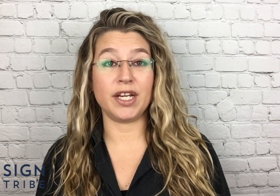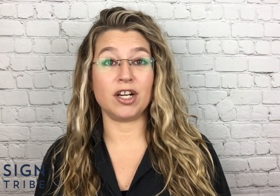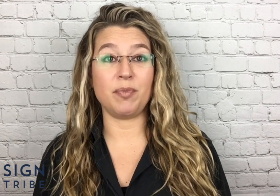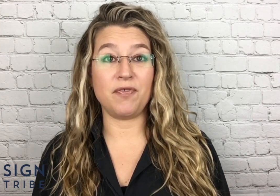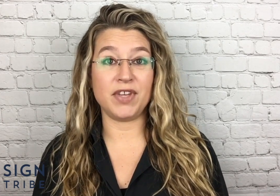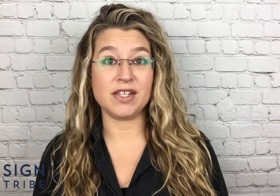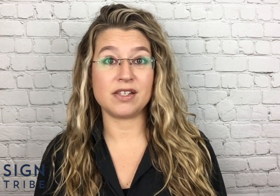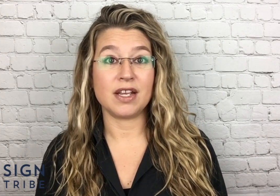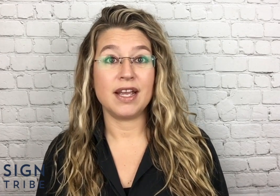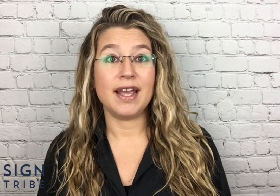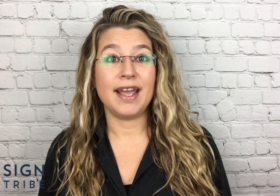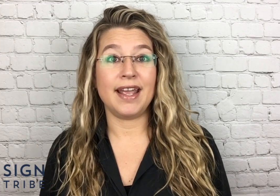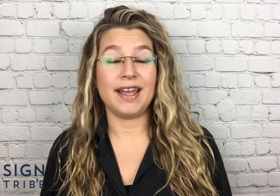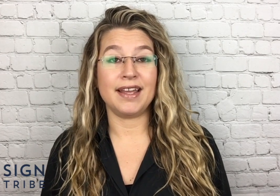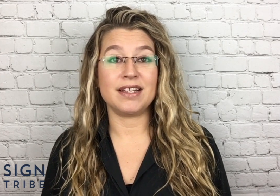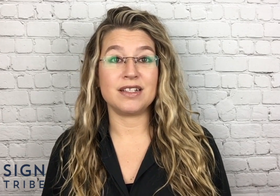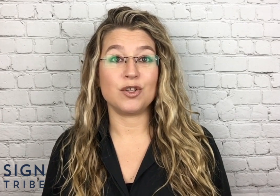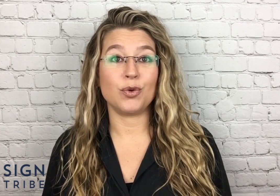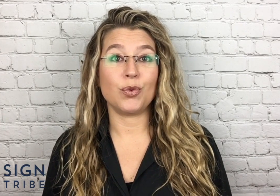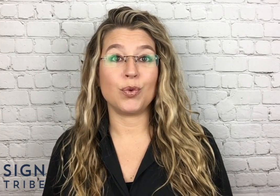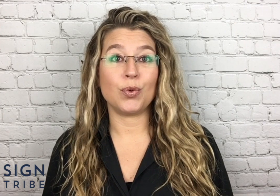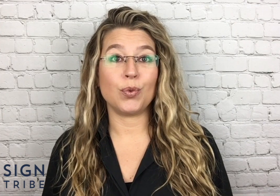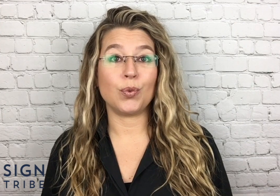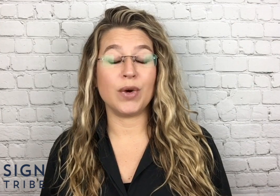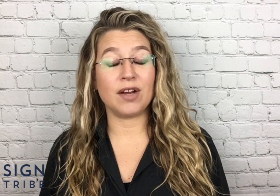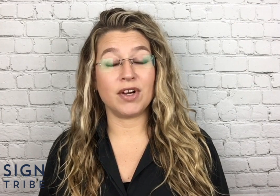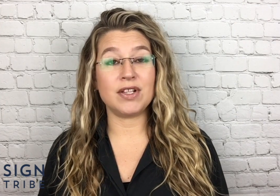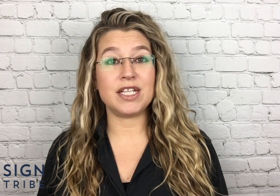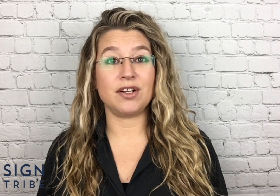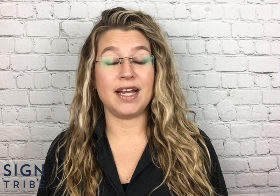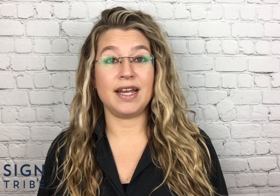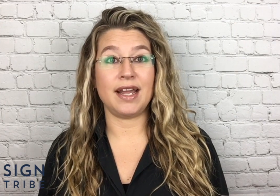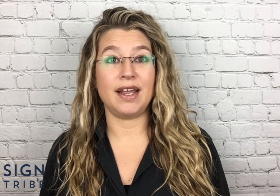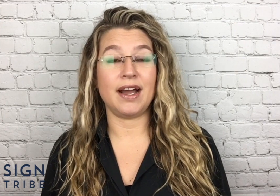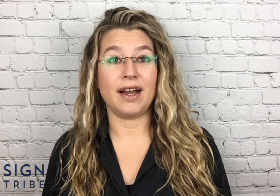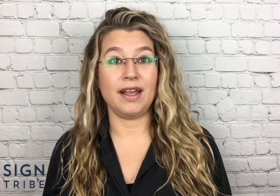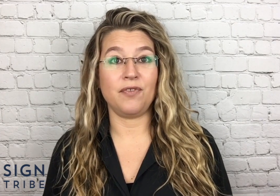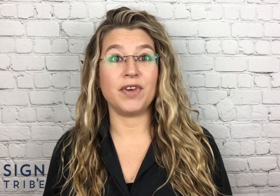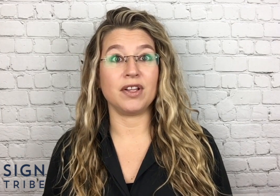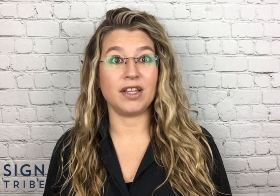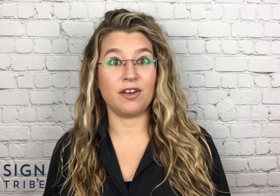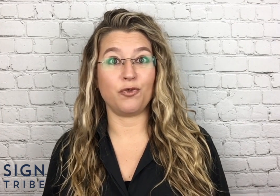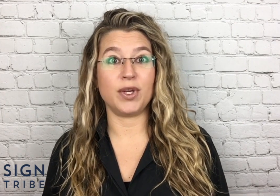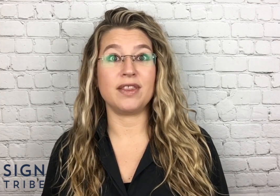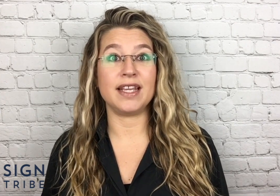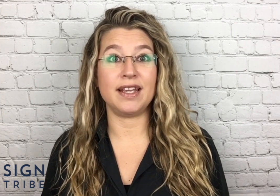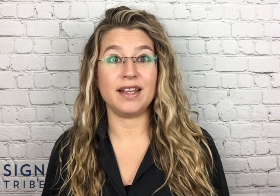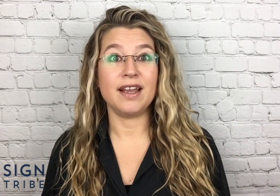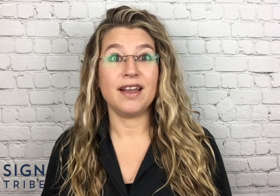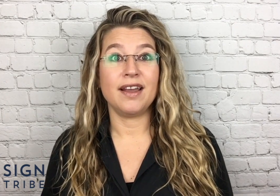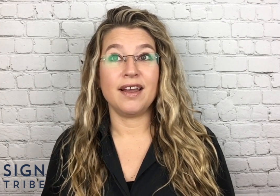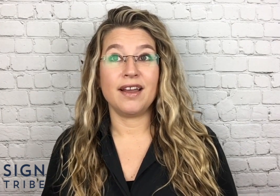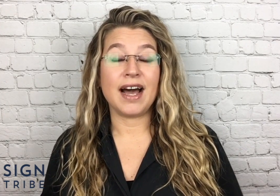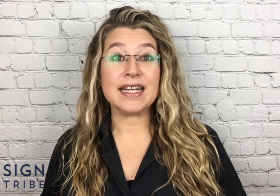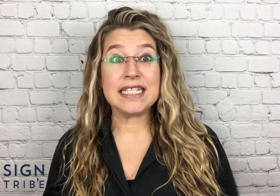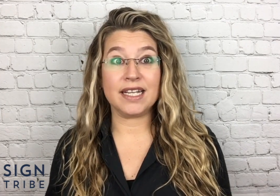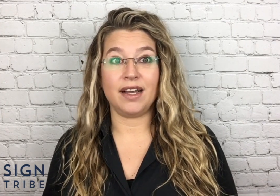in Memphis. And when I volunteered that day, I fell in love with the idea